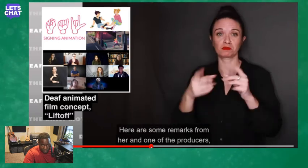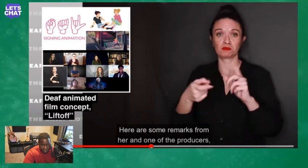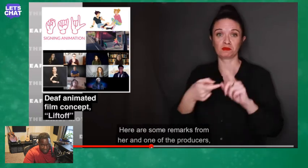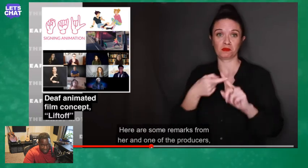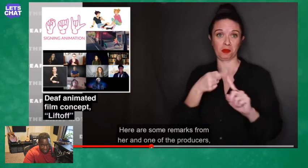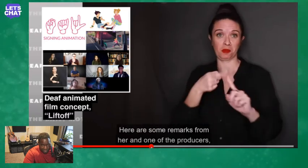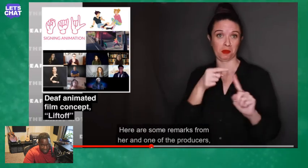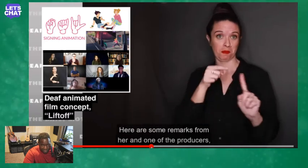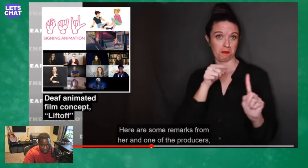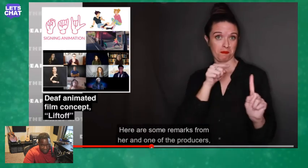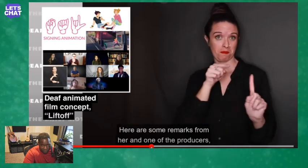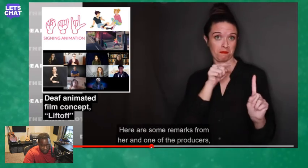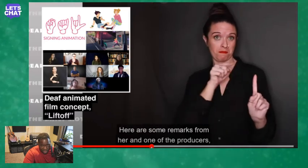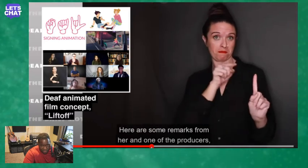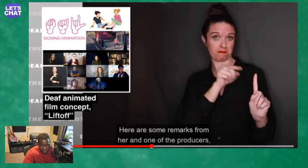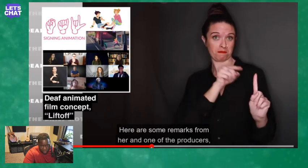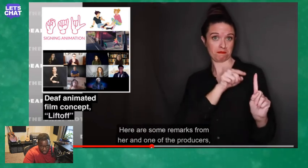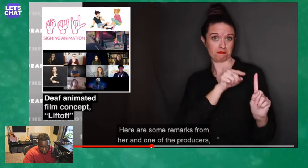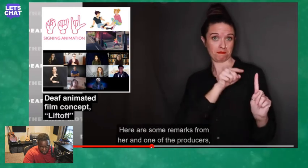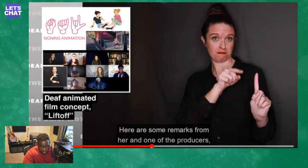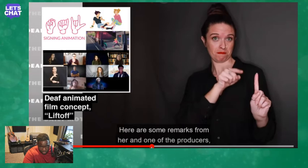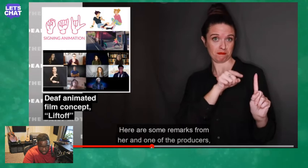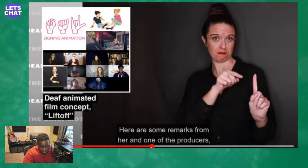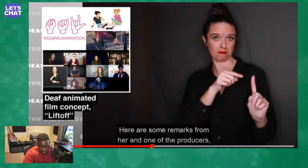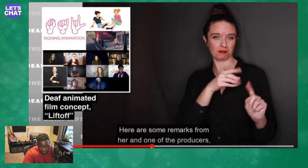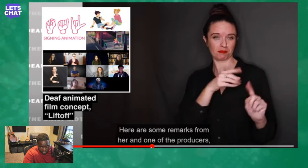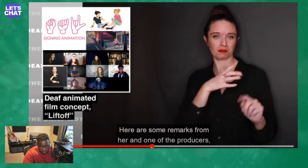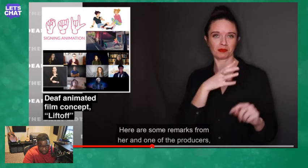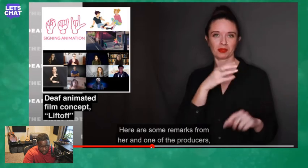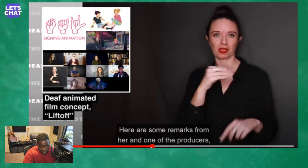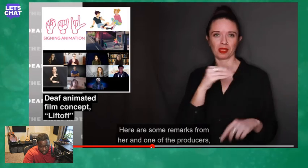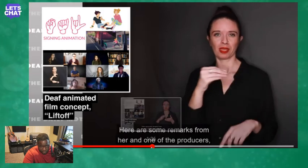Oh, man. From her.